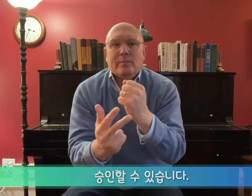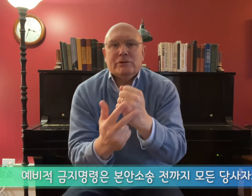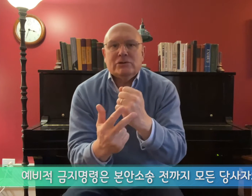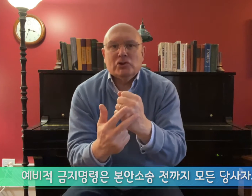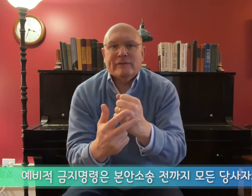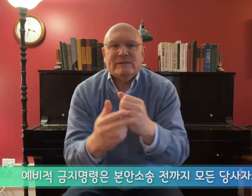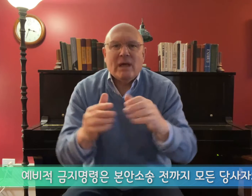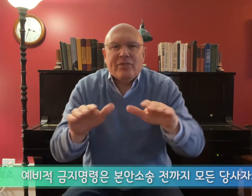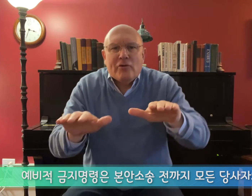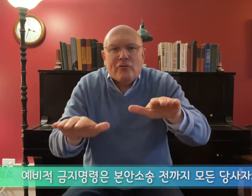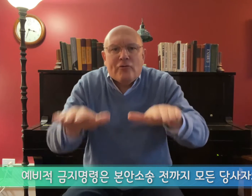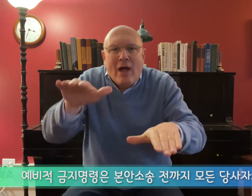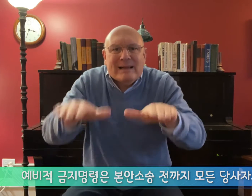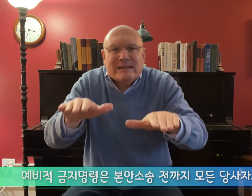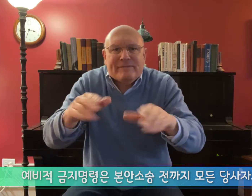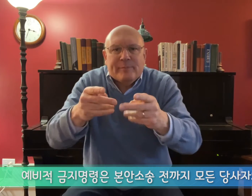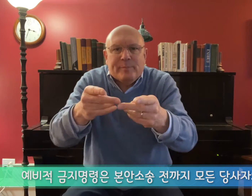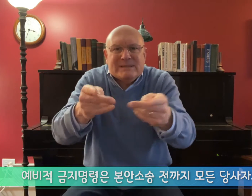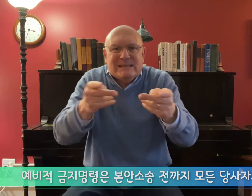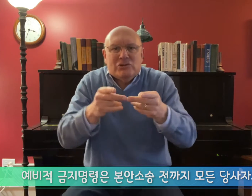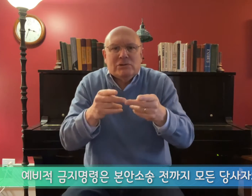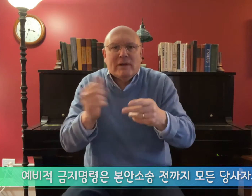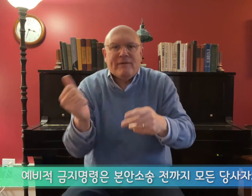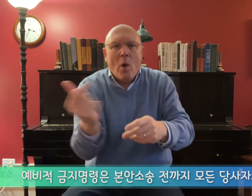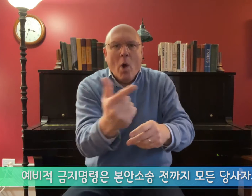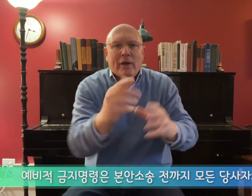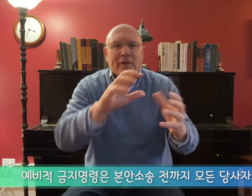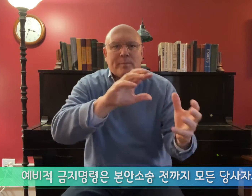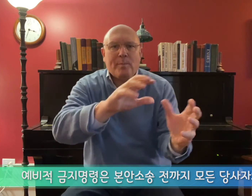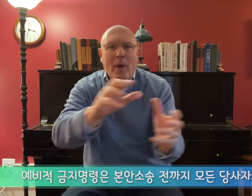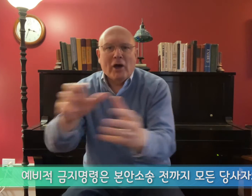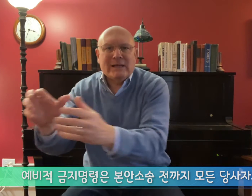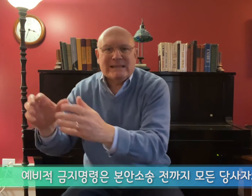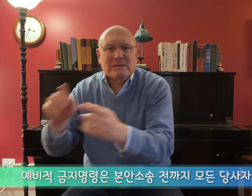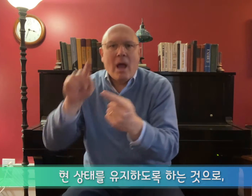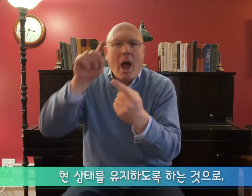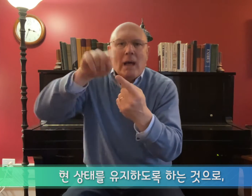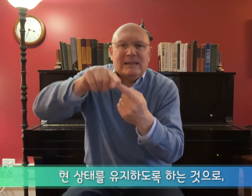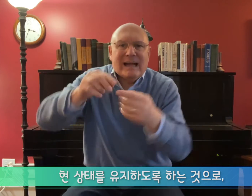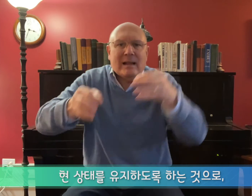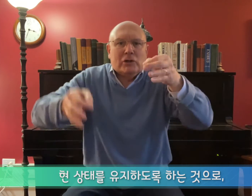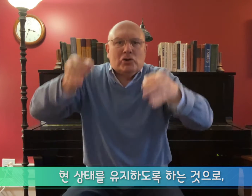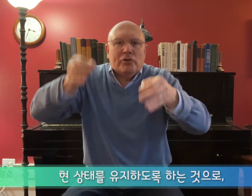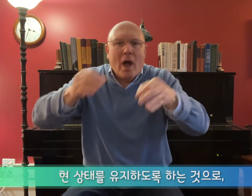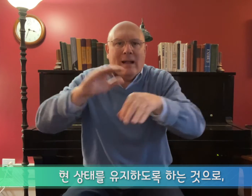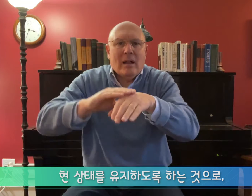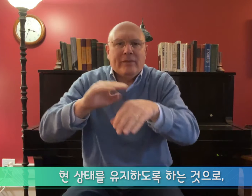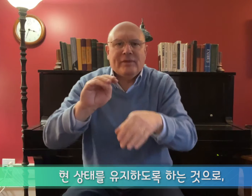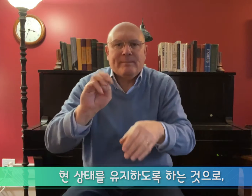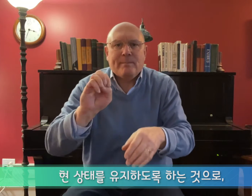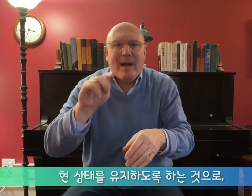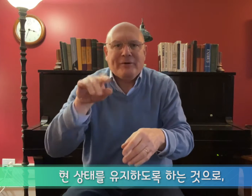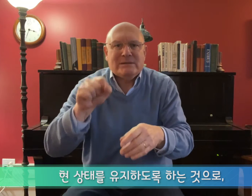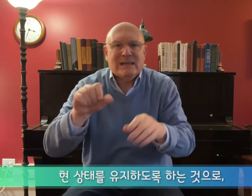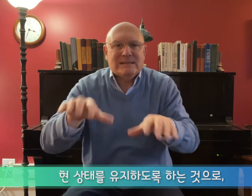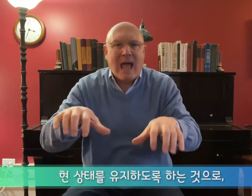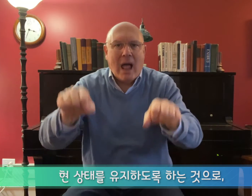A preliminary injunction preserves the relative positions of all parties until a trial